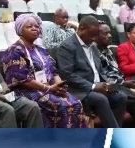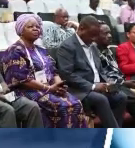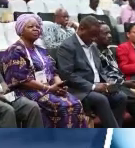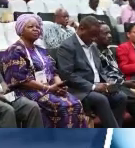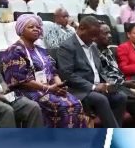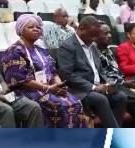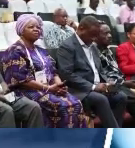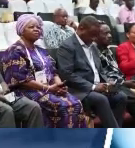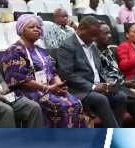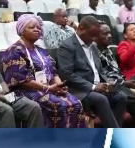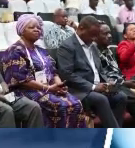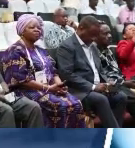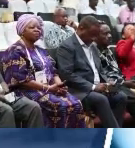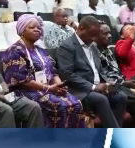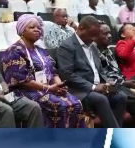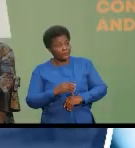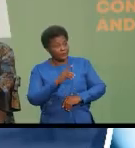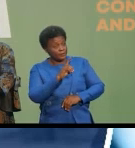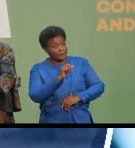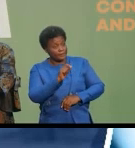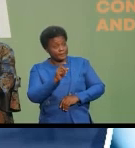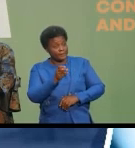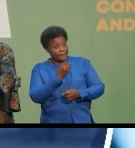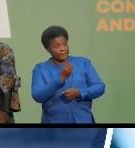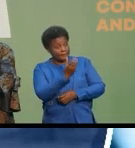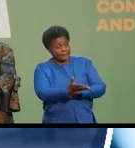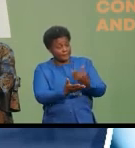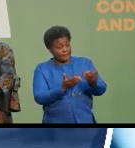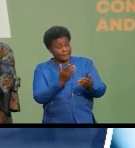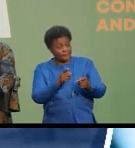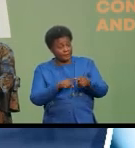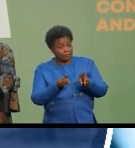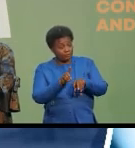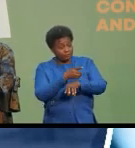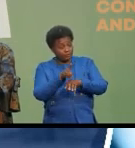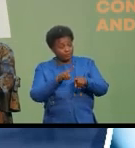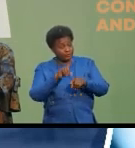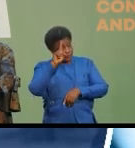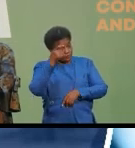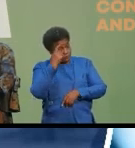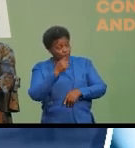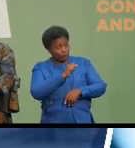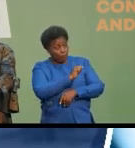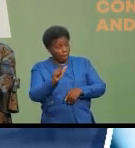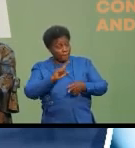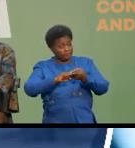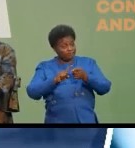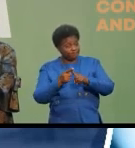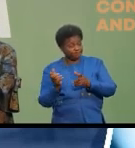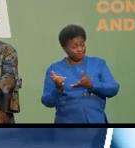terms of making data available, and of course the role of governments and all partners who are part of